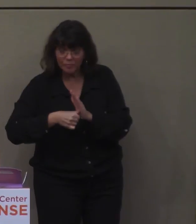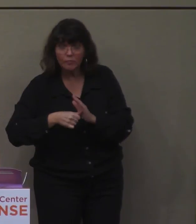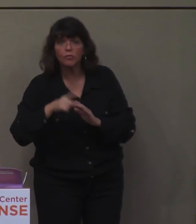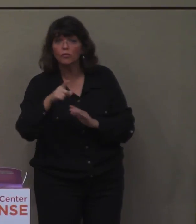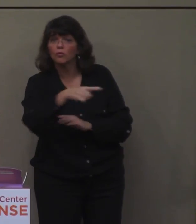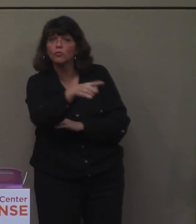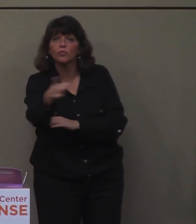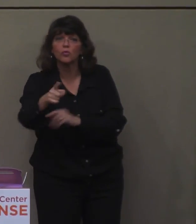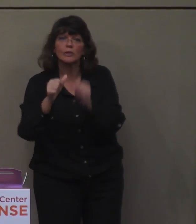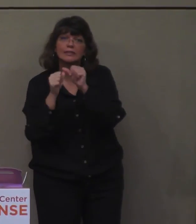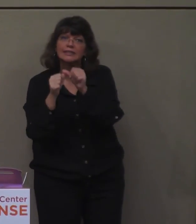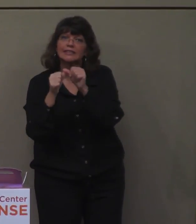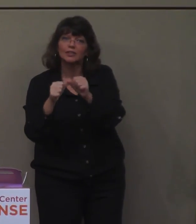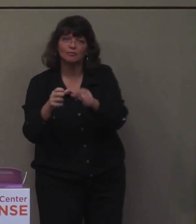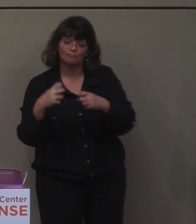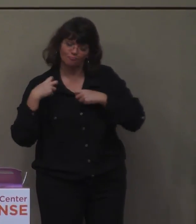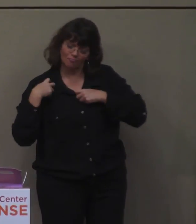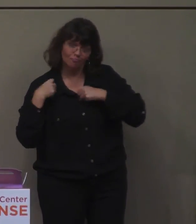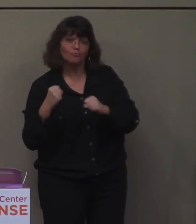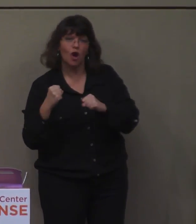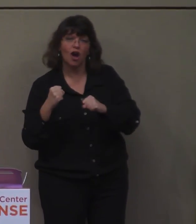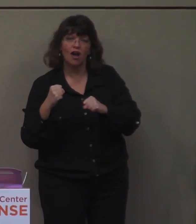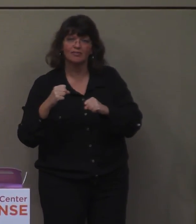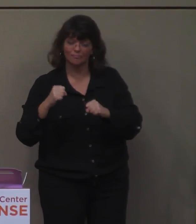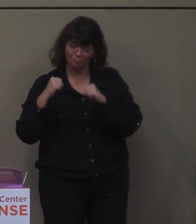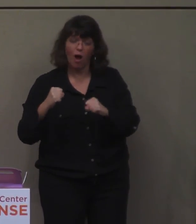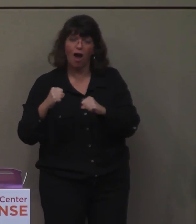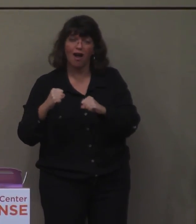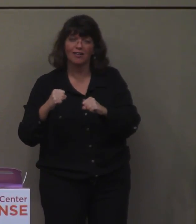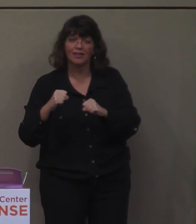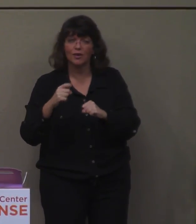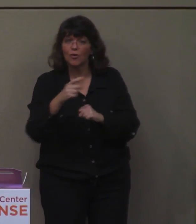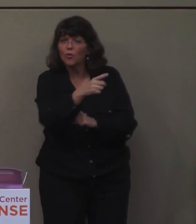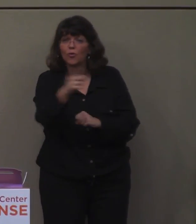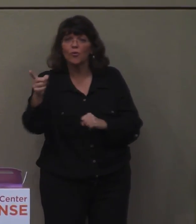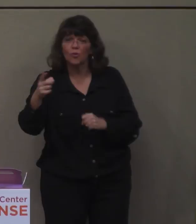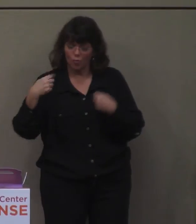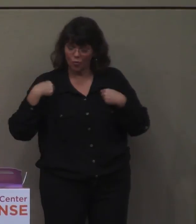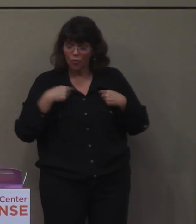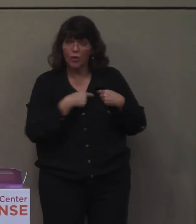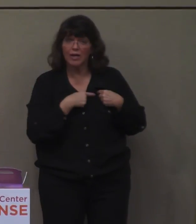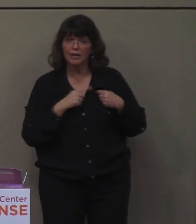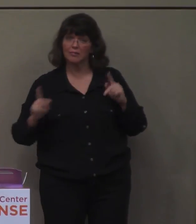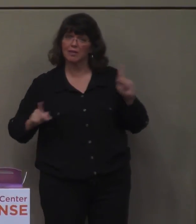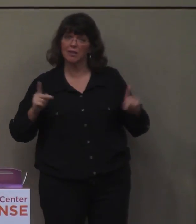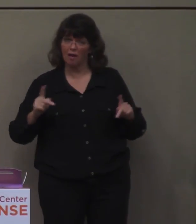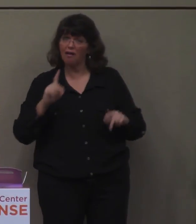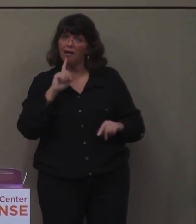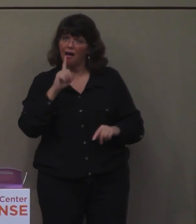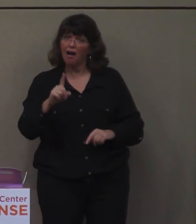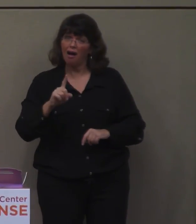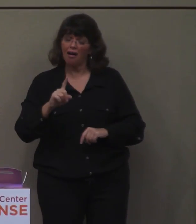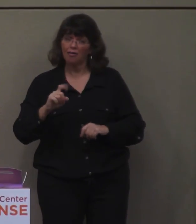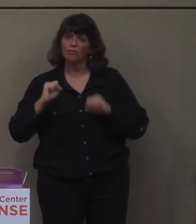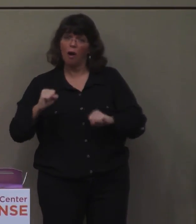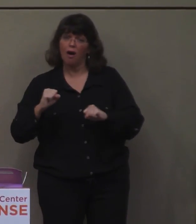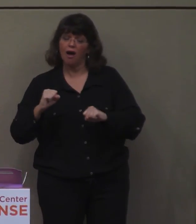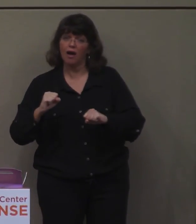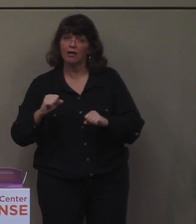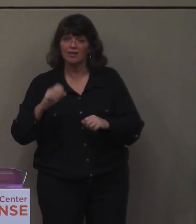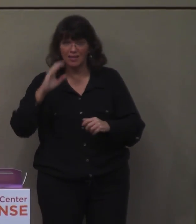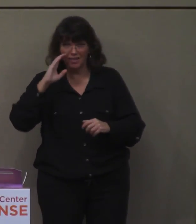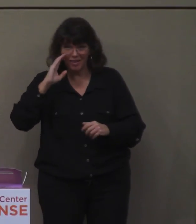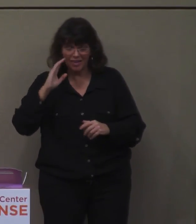You know, we're a strong people, and I think that, you know, we can rise to this occasion. You know, and when these things